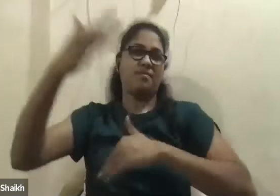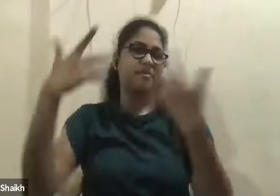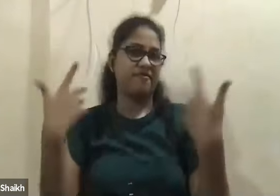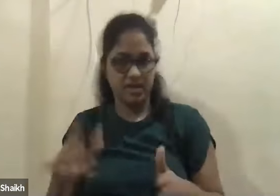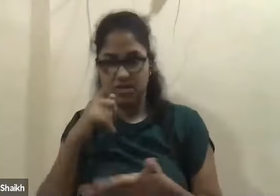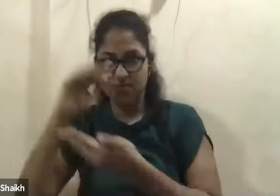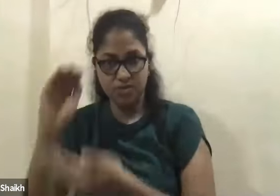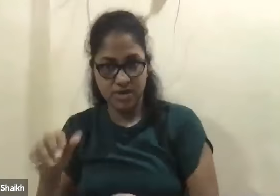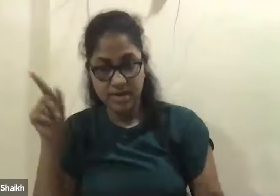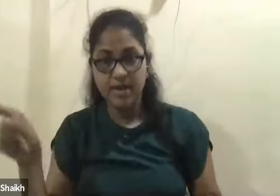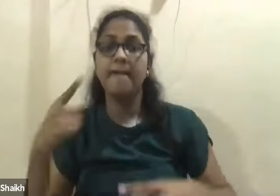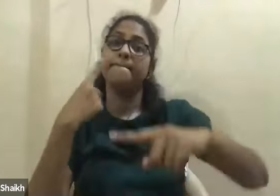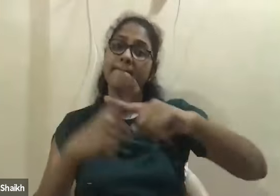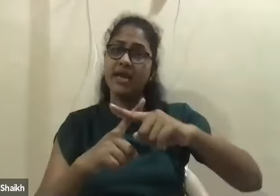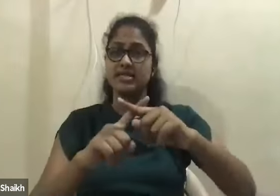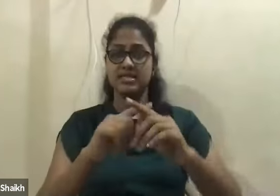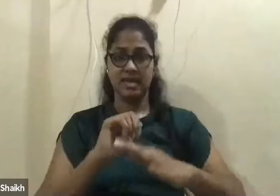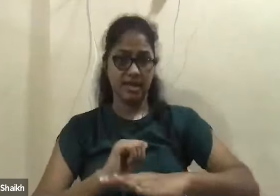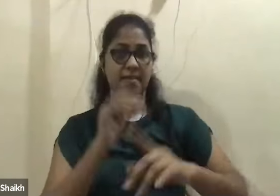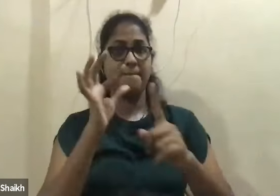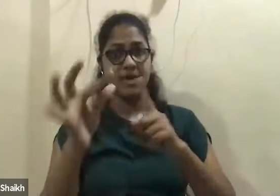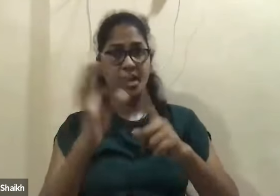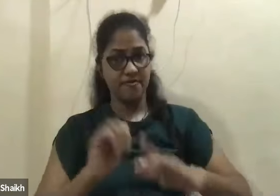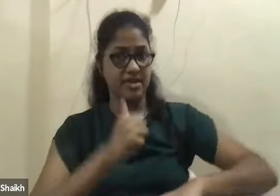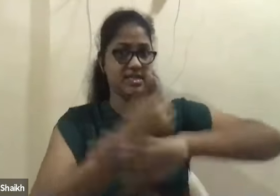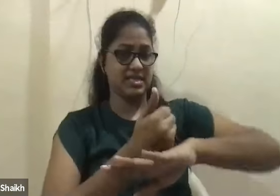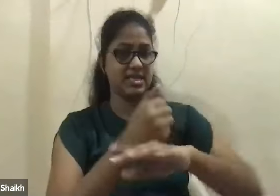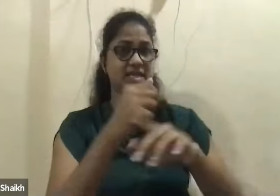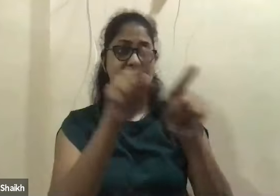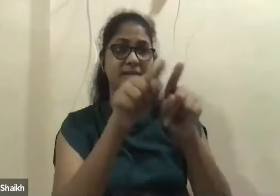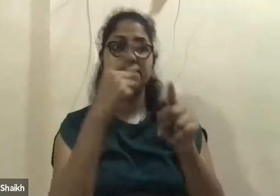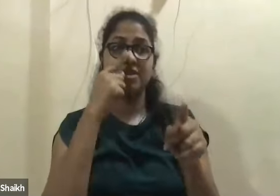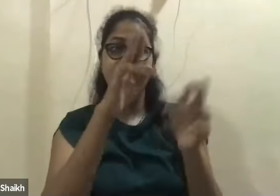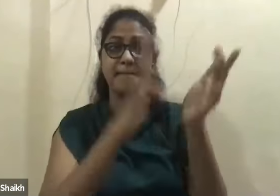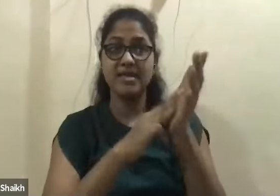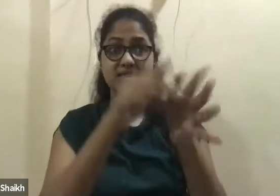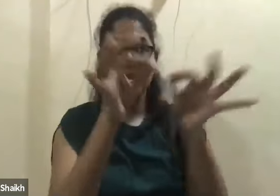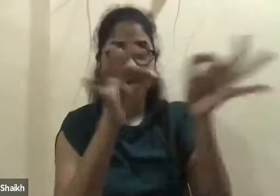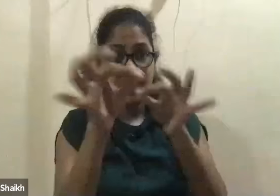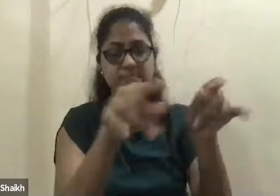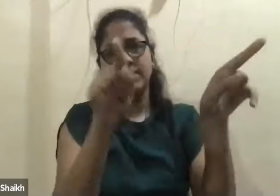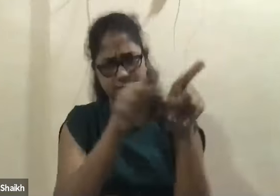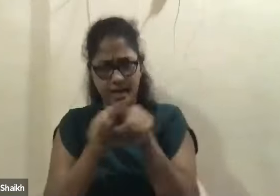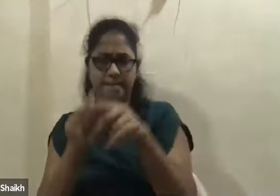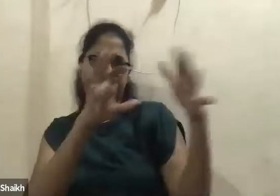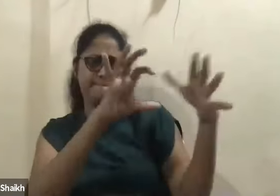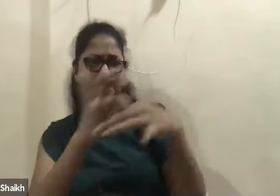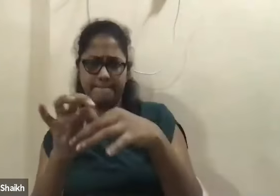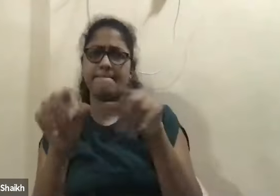to form a private trust on the same lines as Mansi was sharing, where they have the